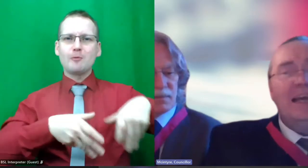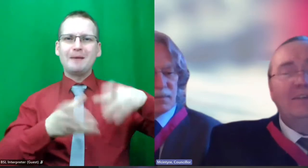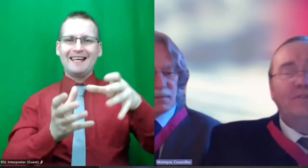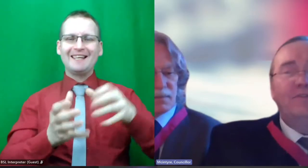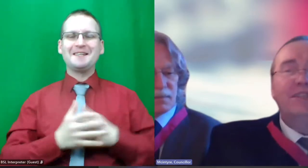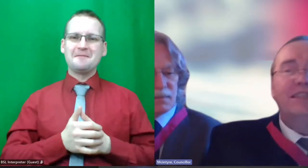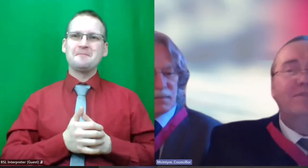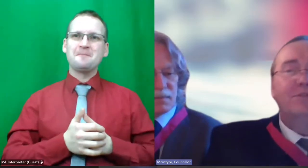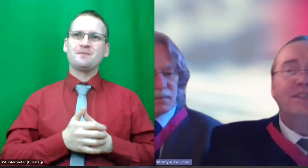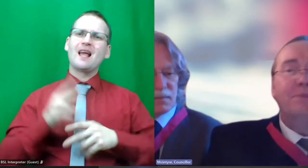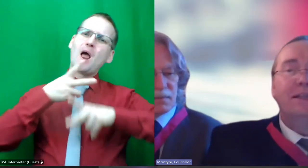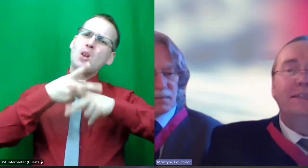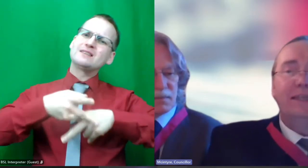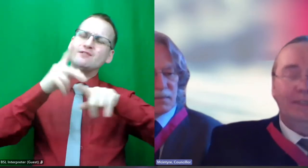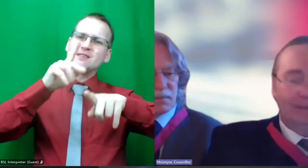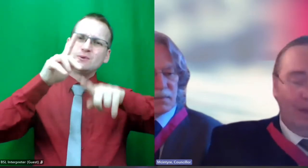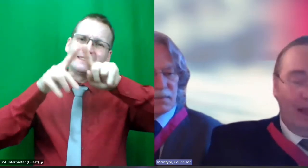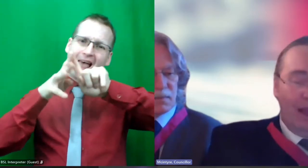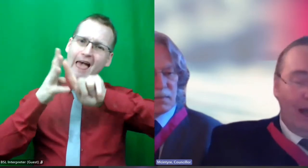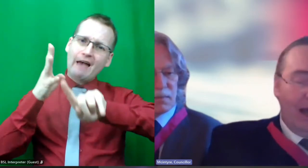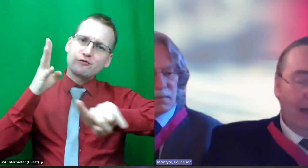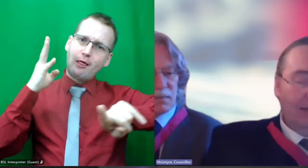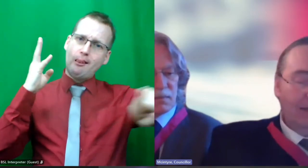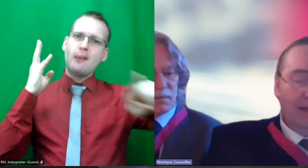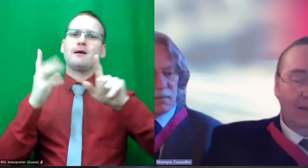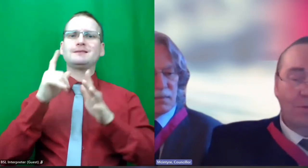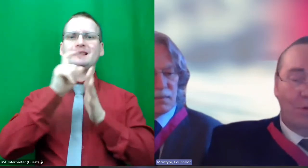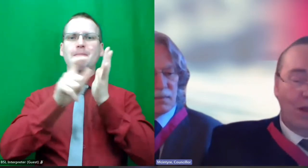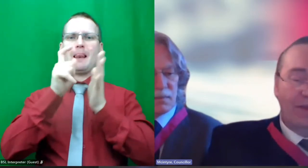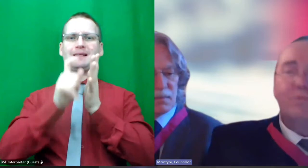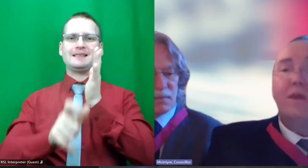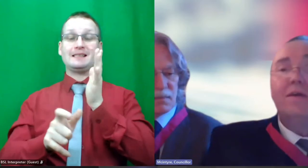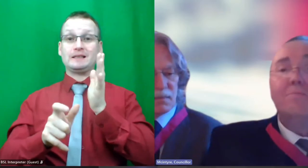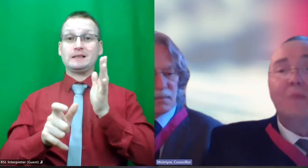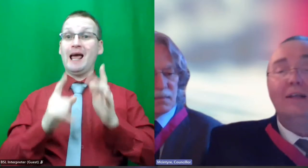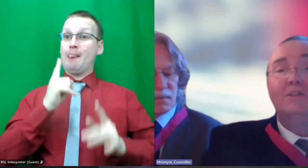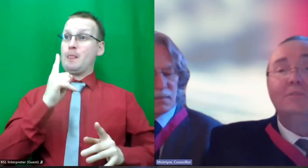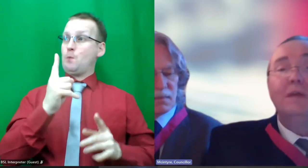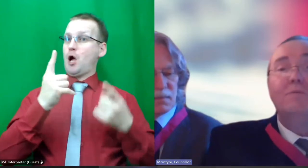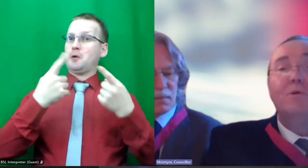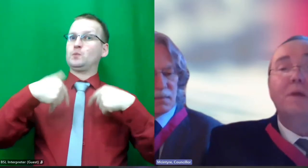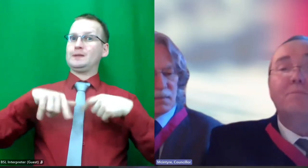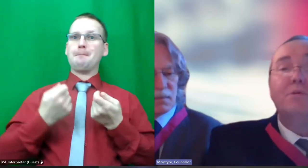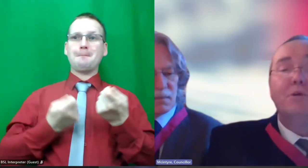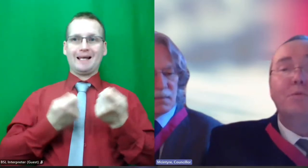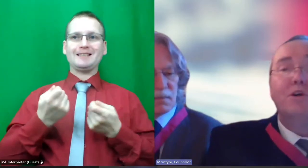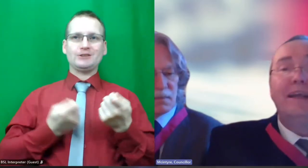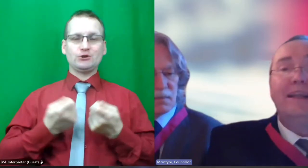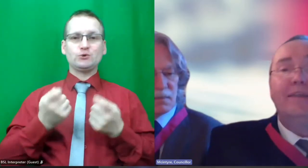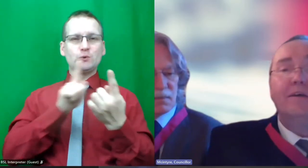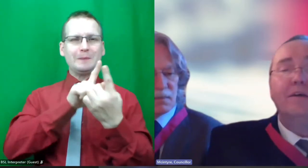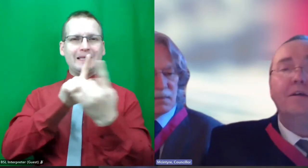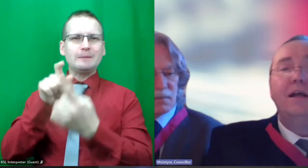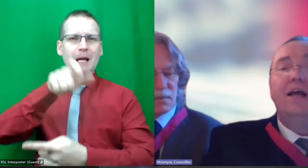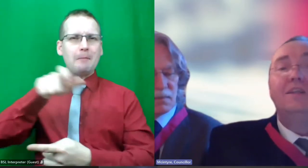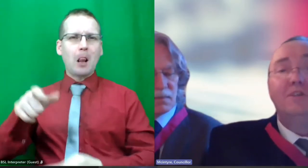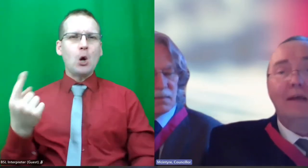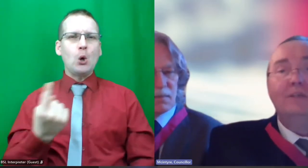It catered for several disabilities. And the one that we managed to meet were people that were in